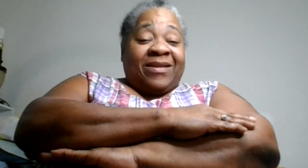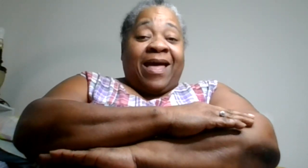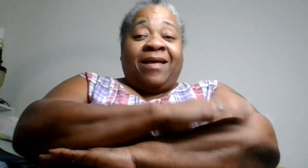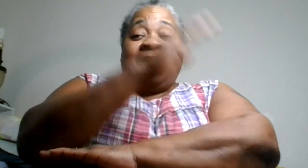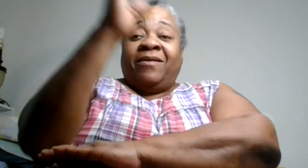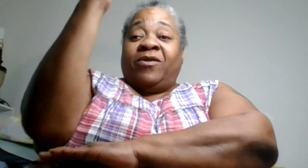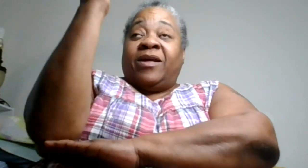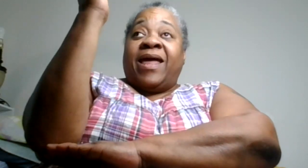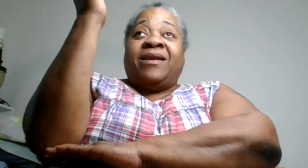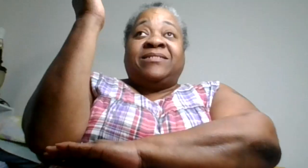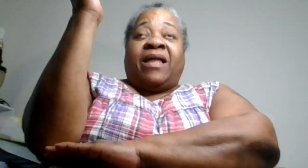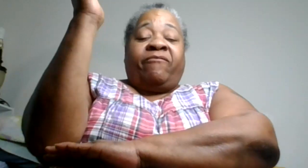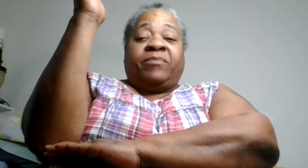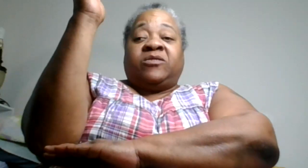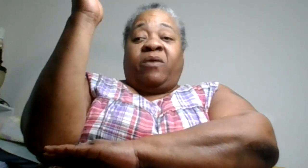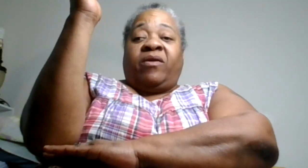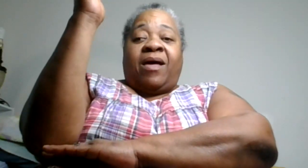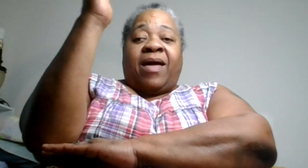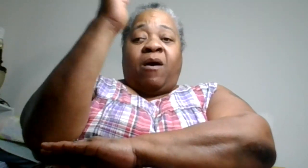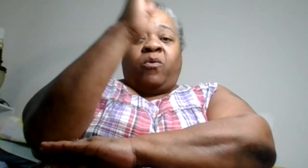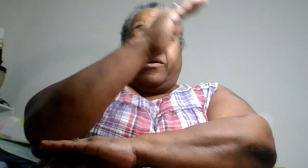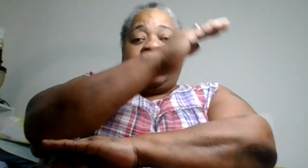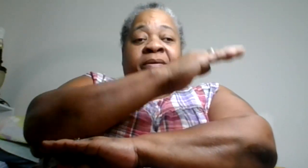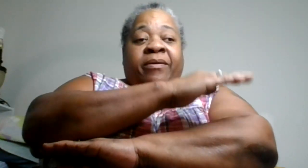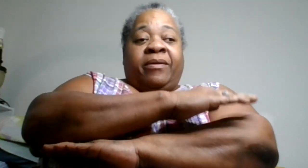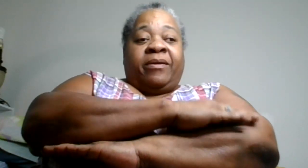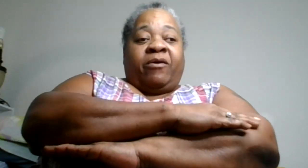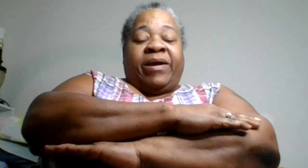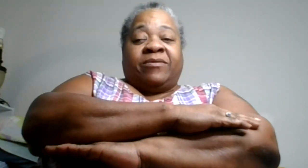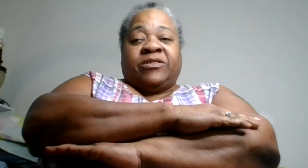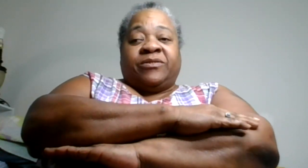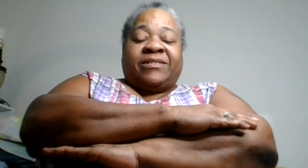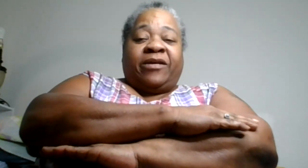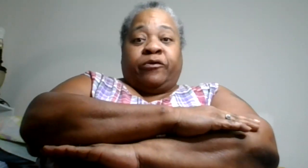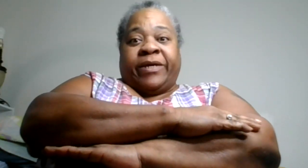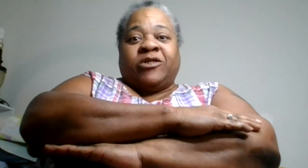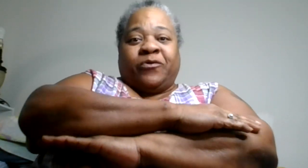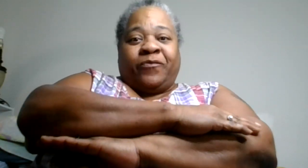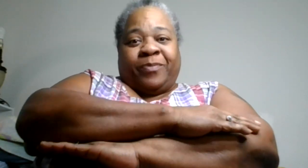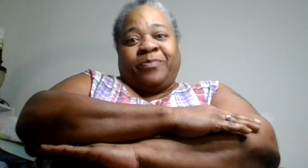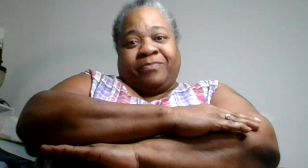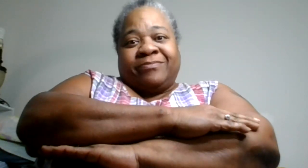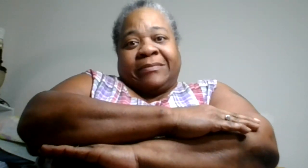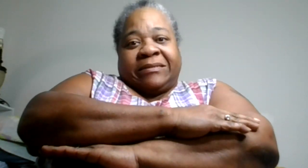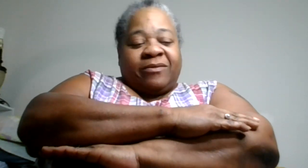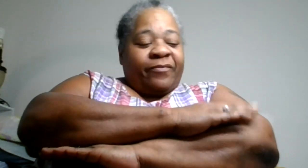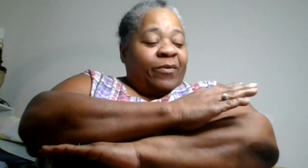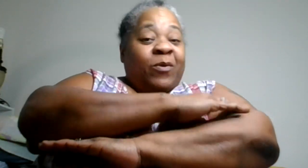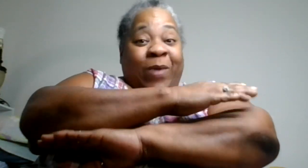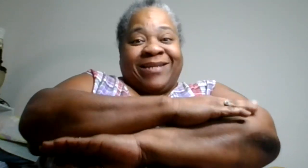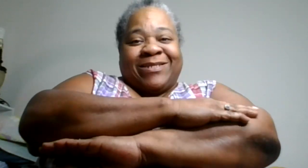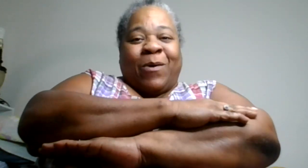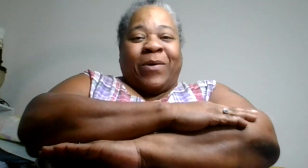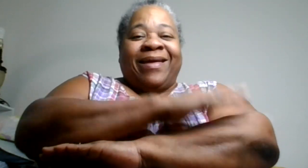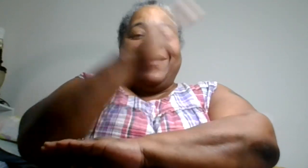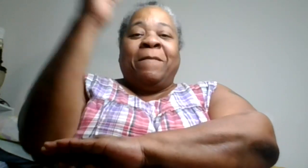Okay? If you look at it, it's like from the 12 o'clock hour around to say 3-ish, or from the way it's going, but